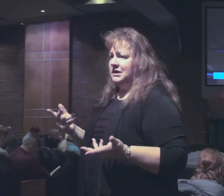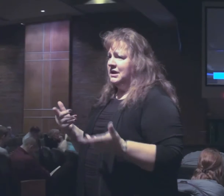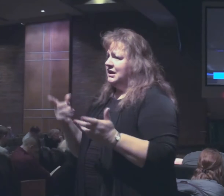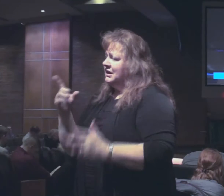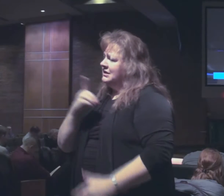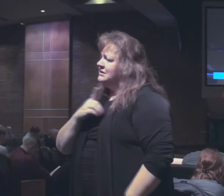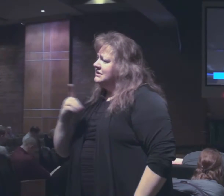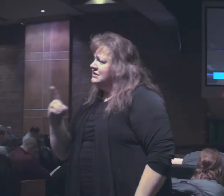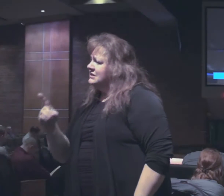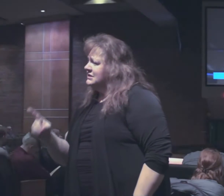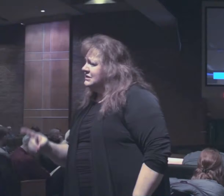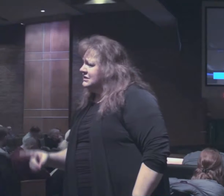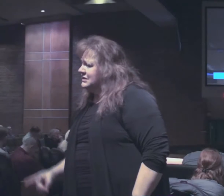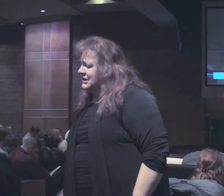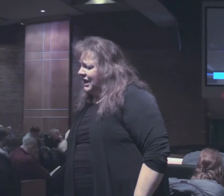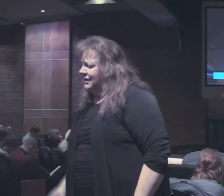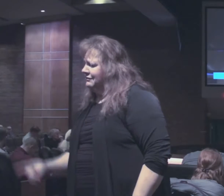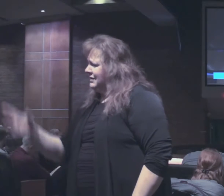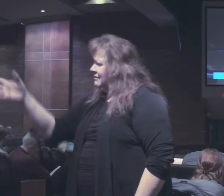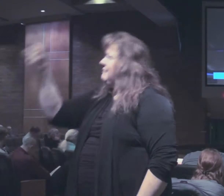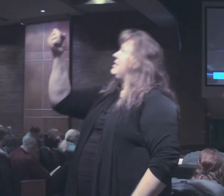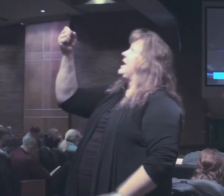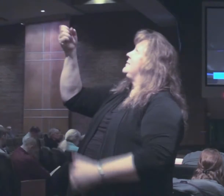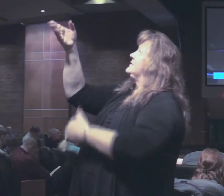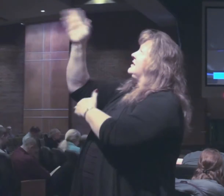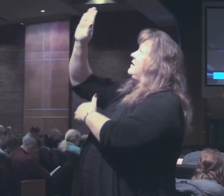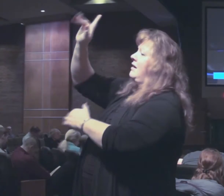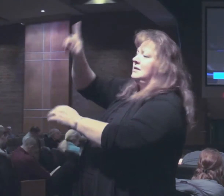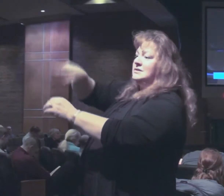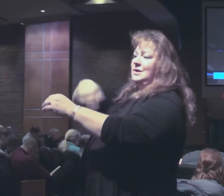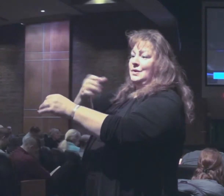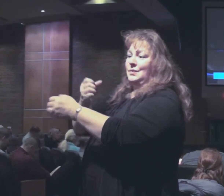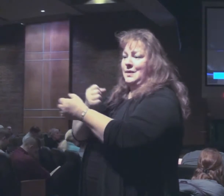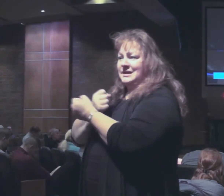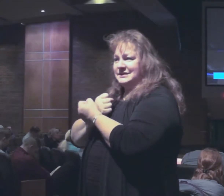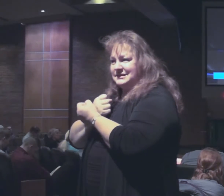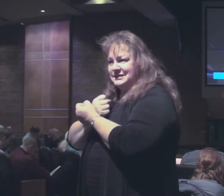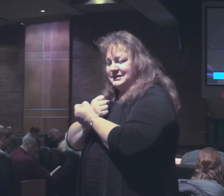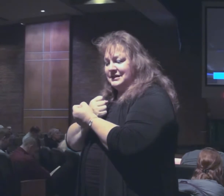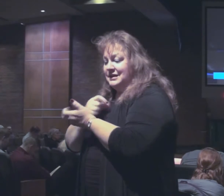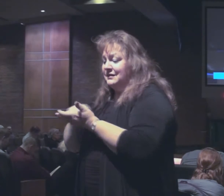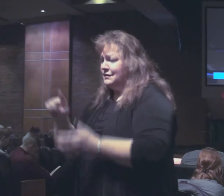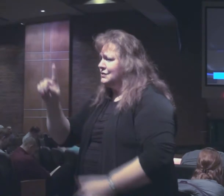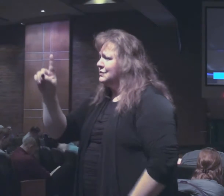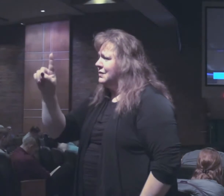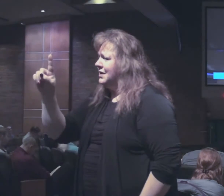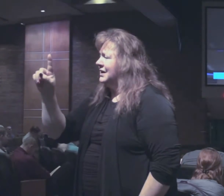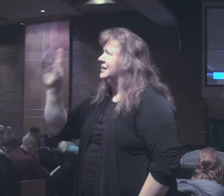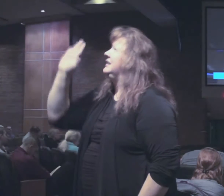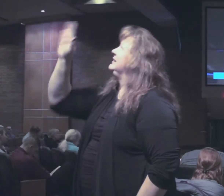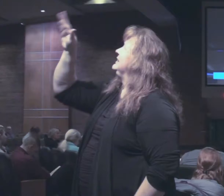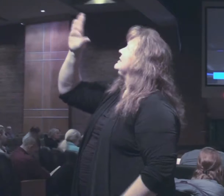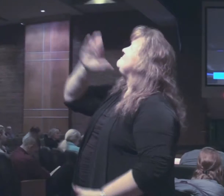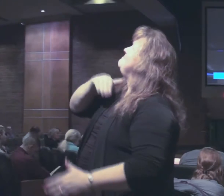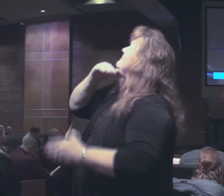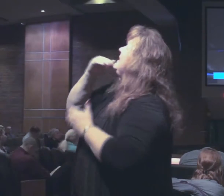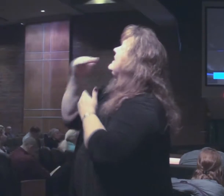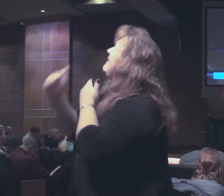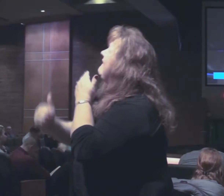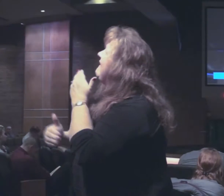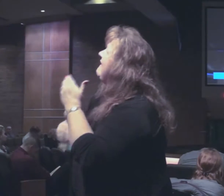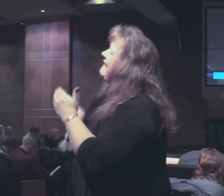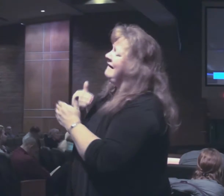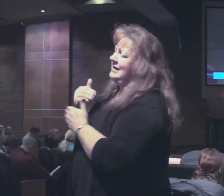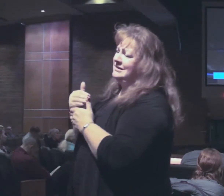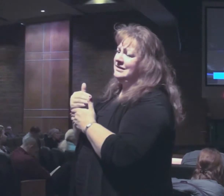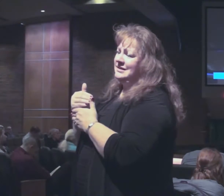That David can claim God's grace. In verse 1, be gracious to me.